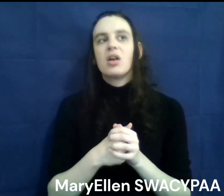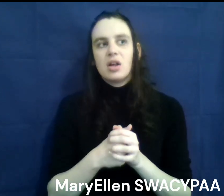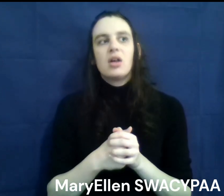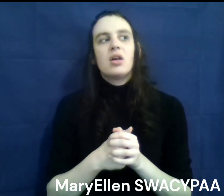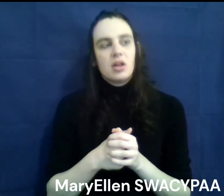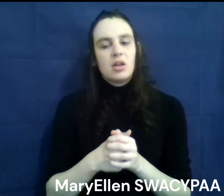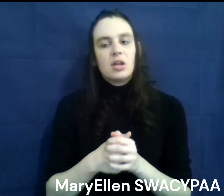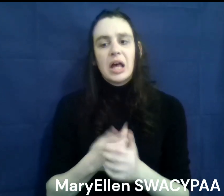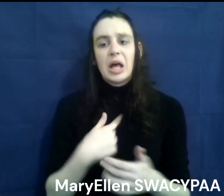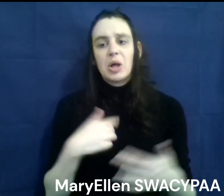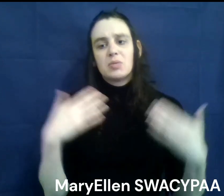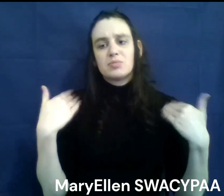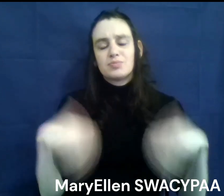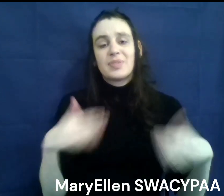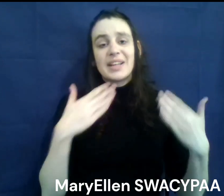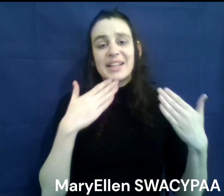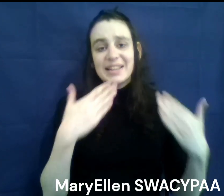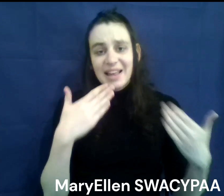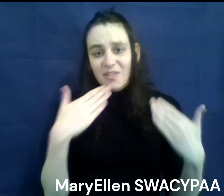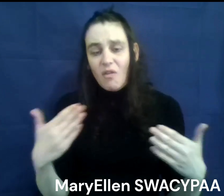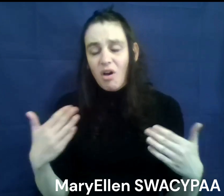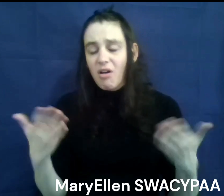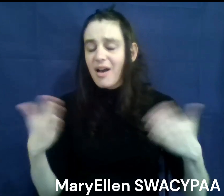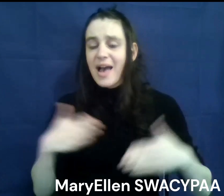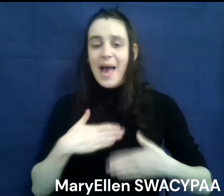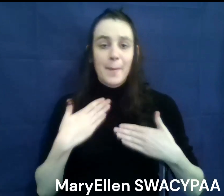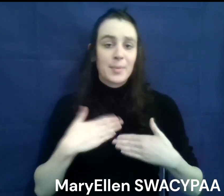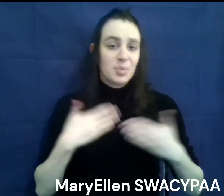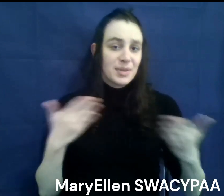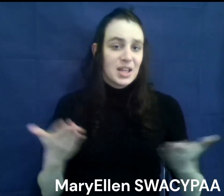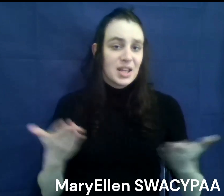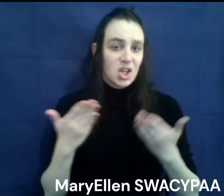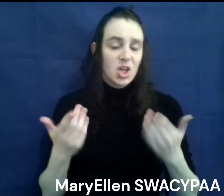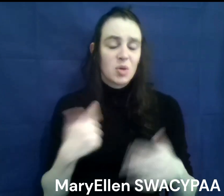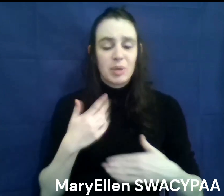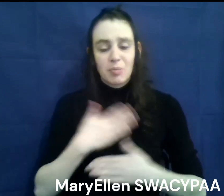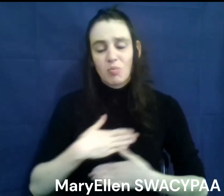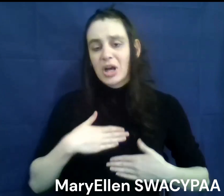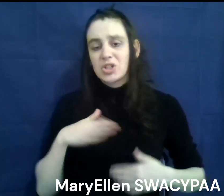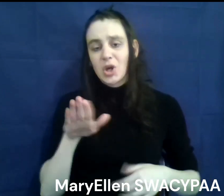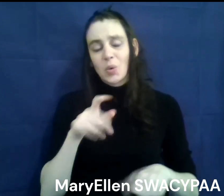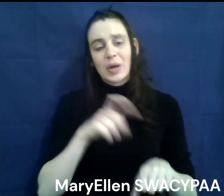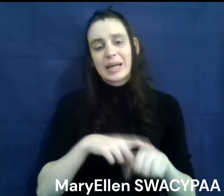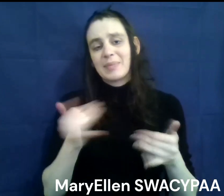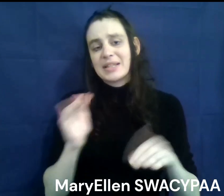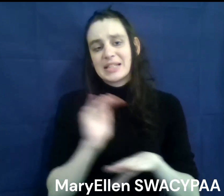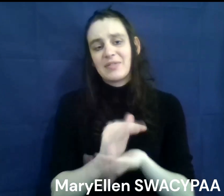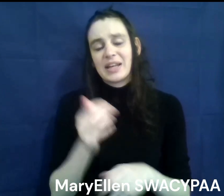so thankful, and I'm so happy to be here, and I appreciate your time this evening, everyone.